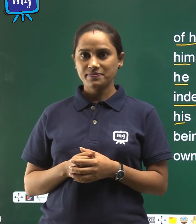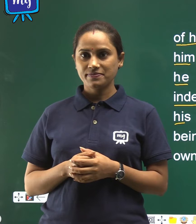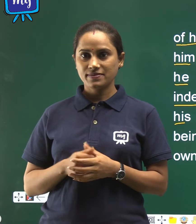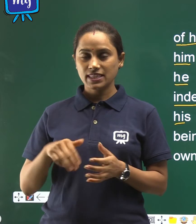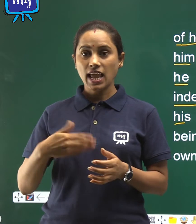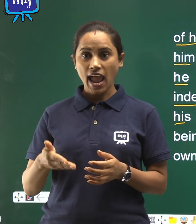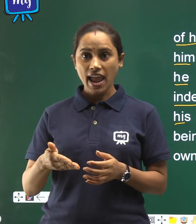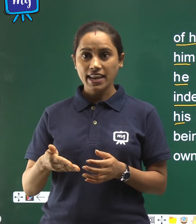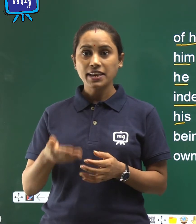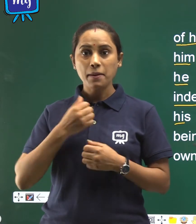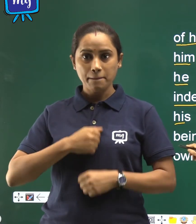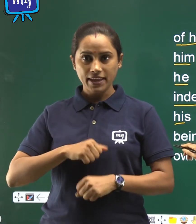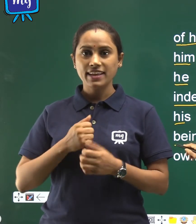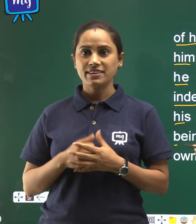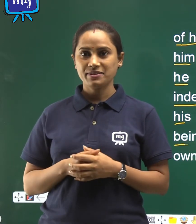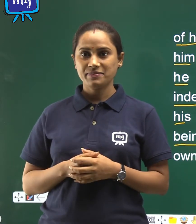and being